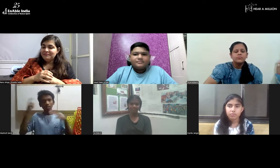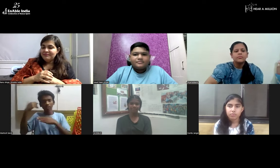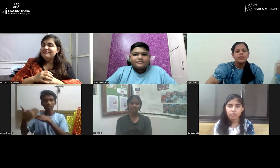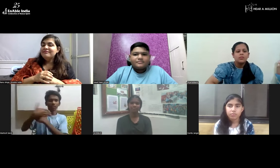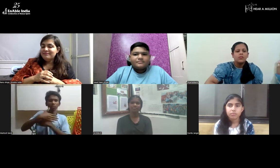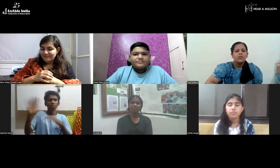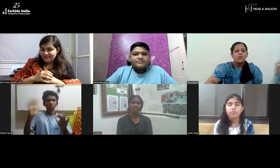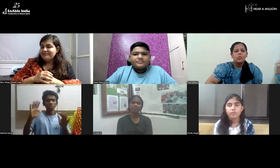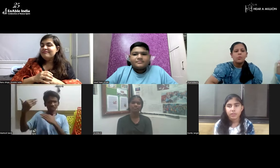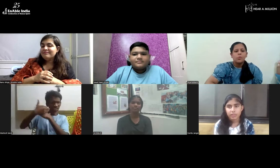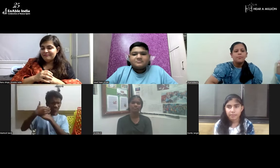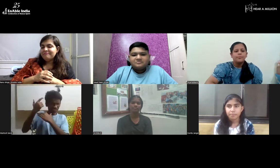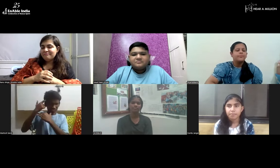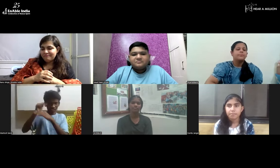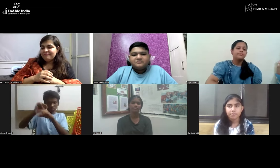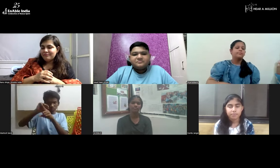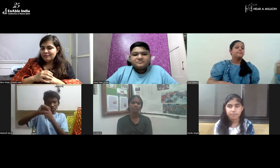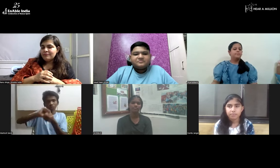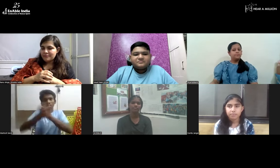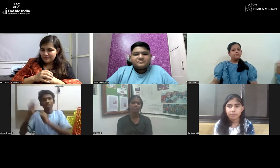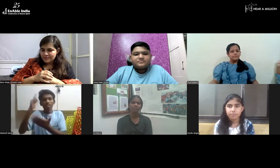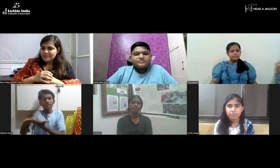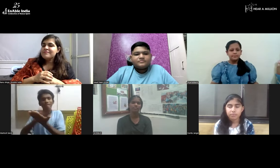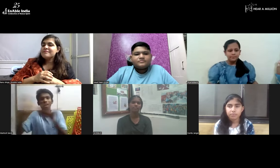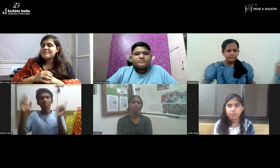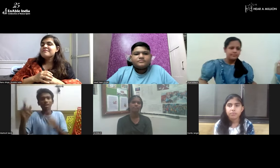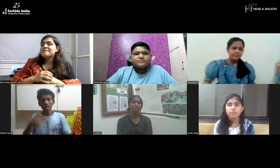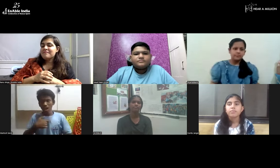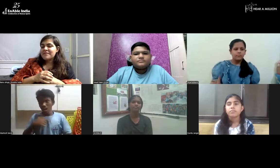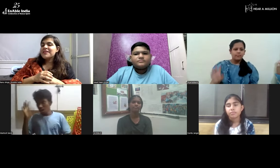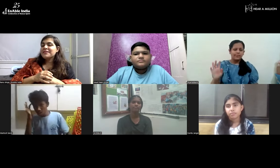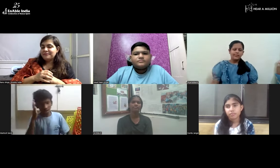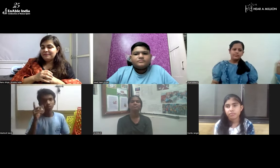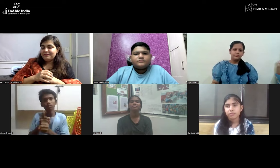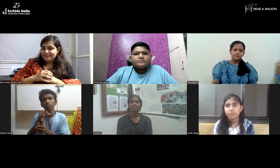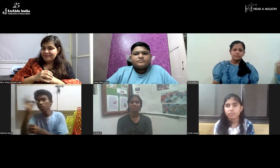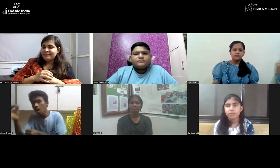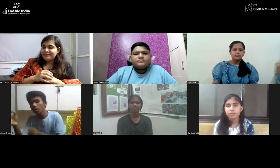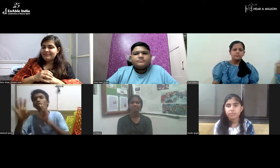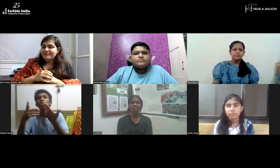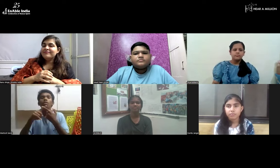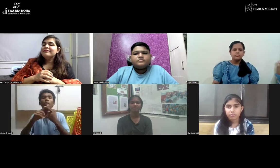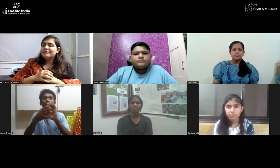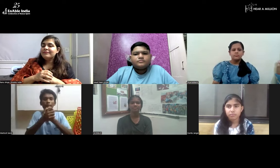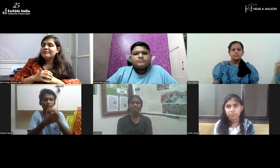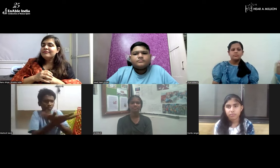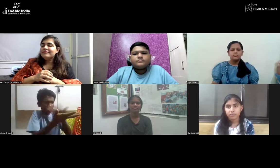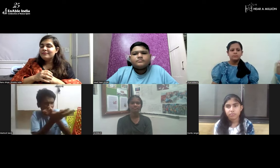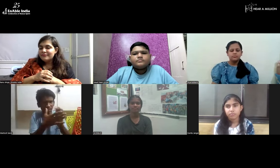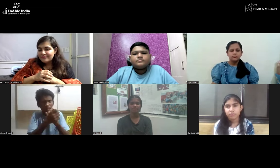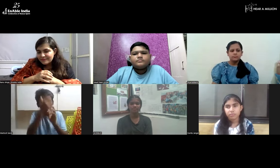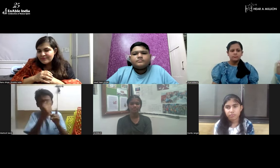And if you see if this is repetitive in nature, even in spite of you saying no to it, then it's better